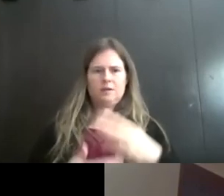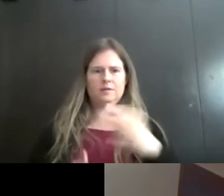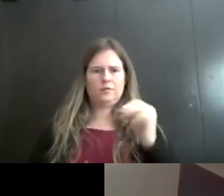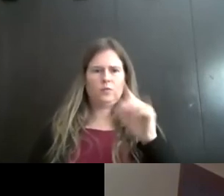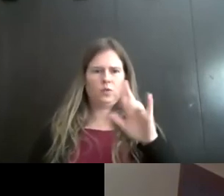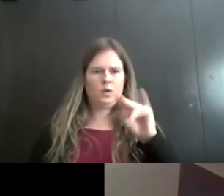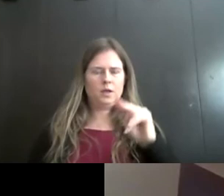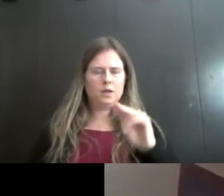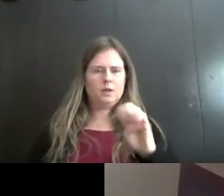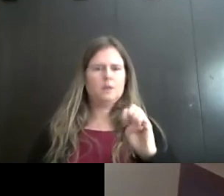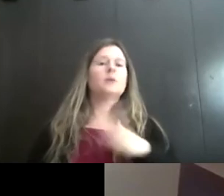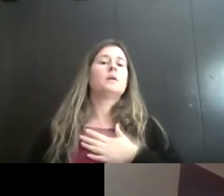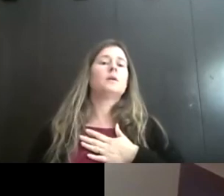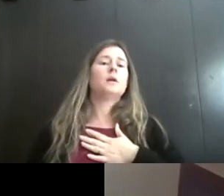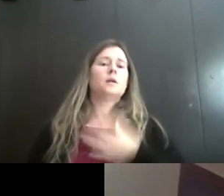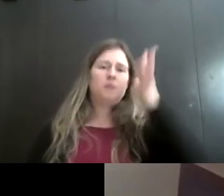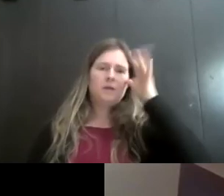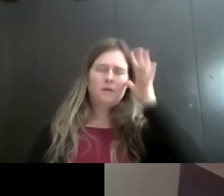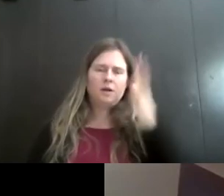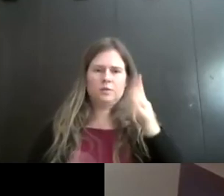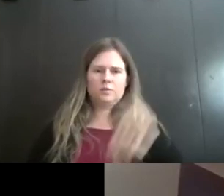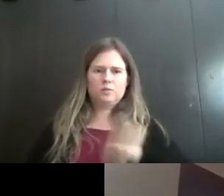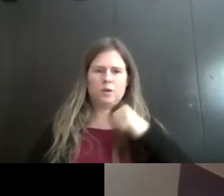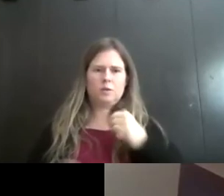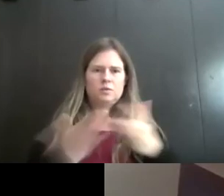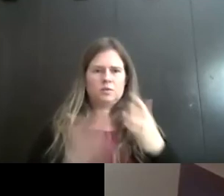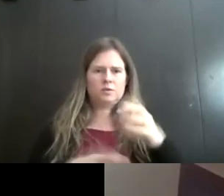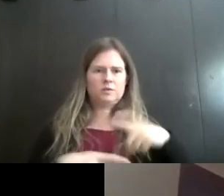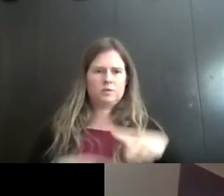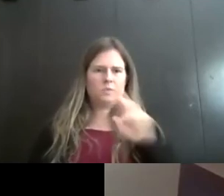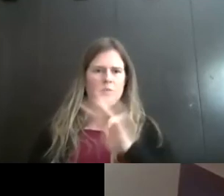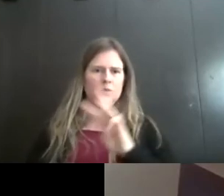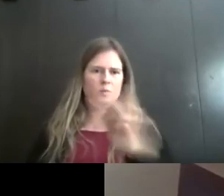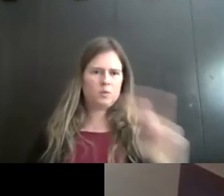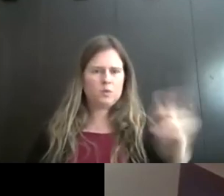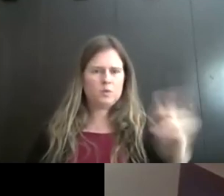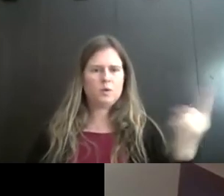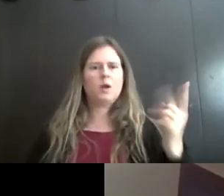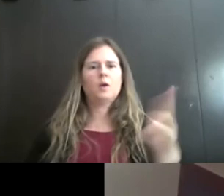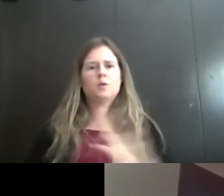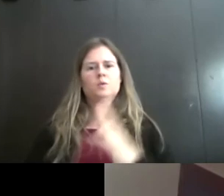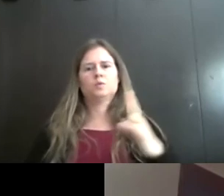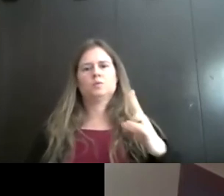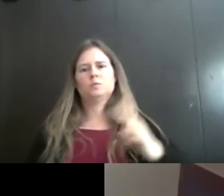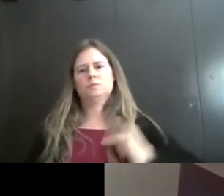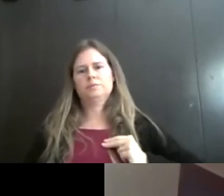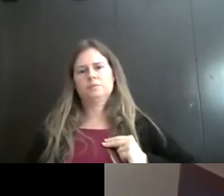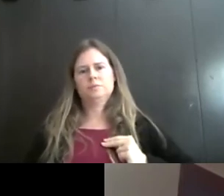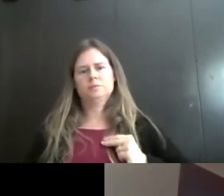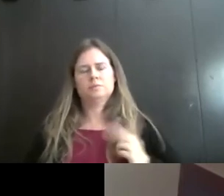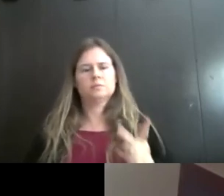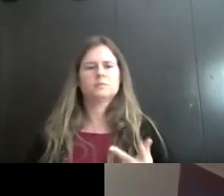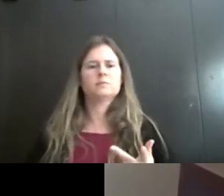proud that he served in World War II and always wore his Marine emblem. The picture that I showed of him later on in life, he had that.